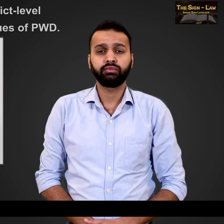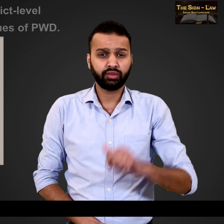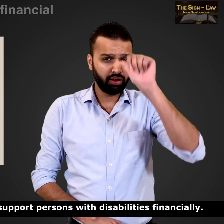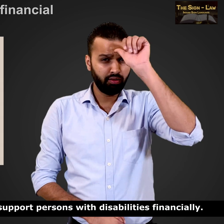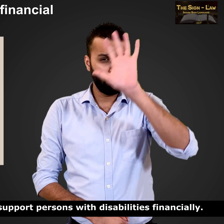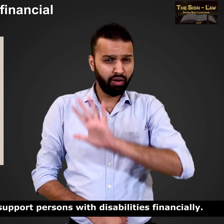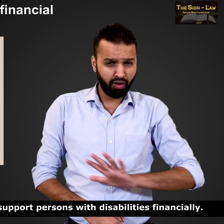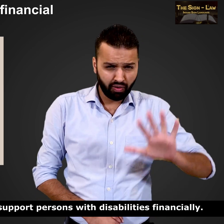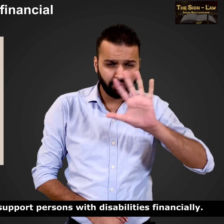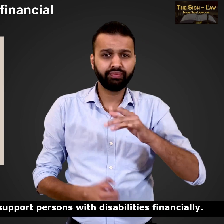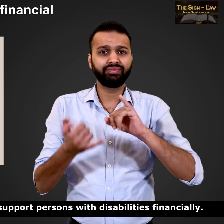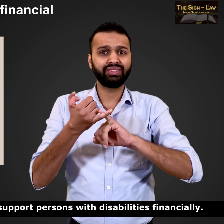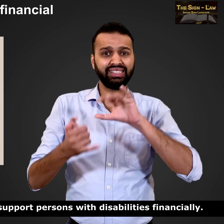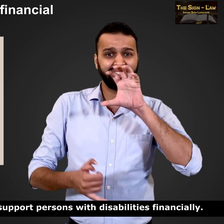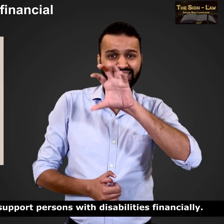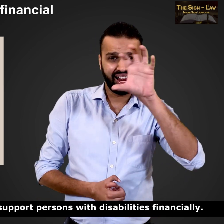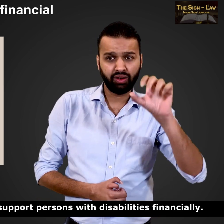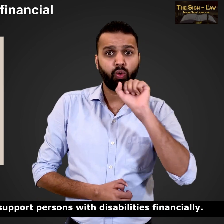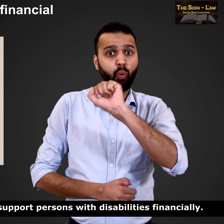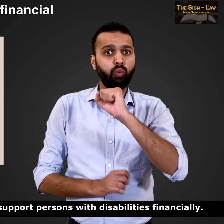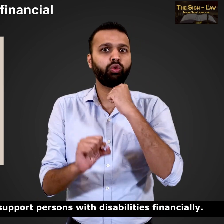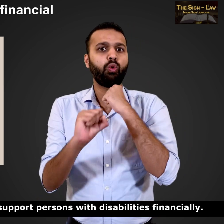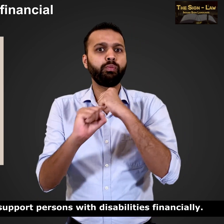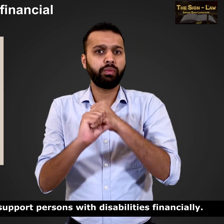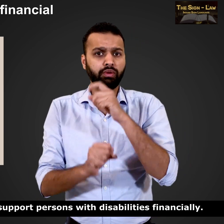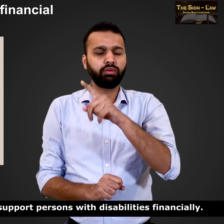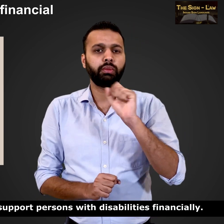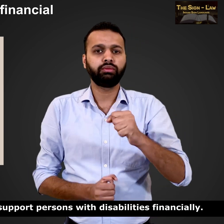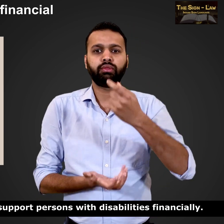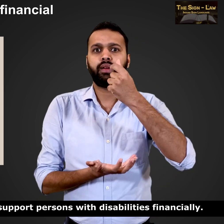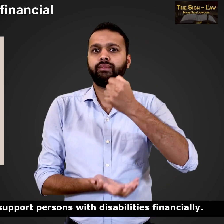There is a national and state fund to support persons with disabilities financially.